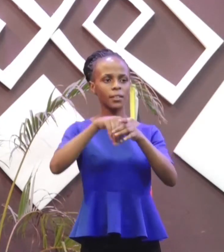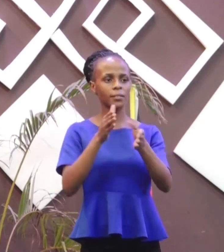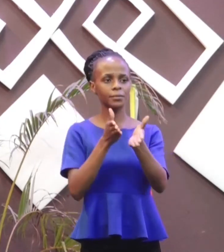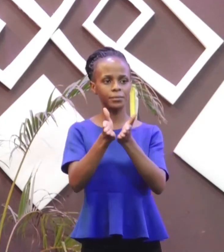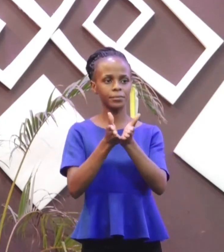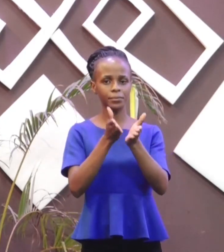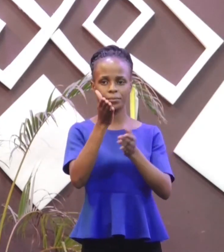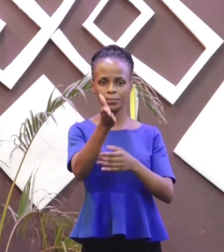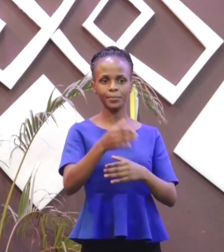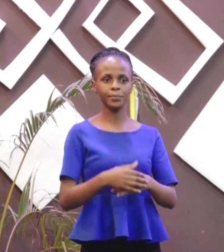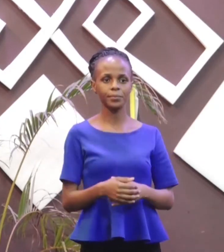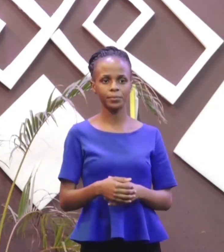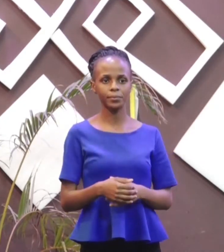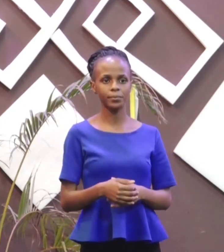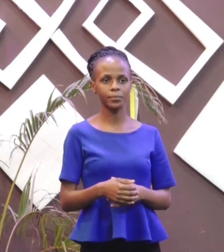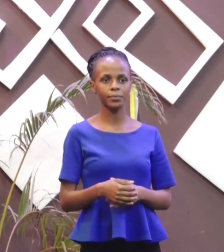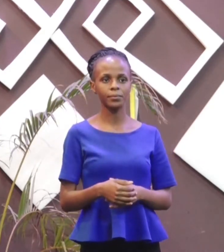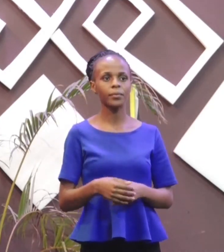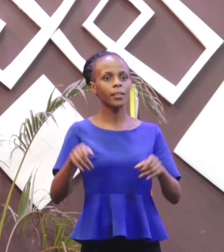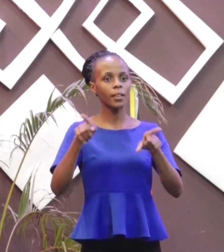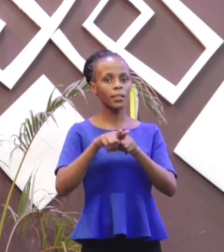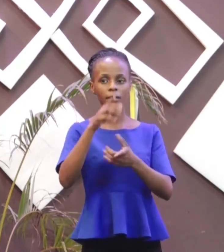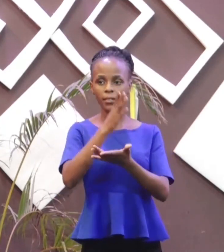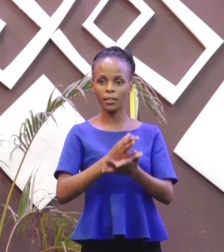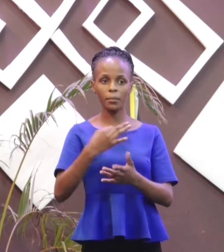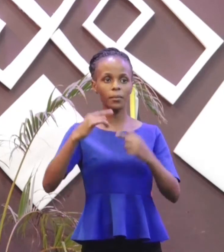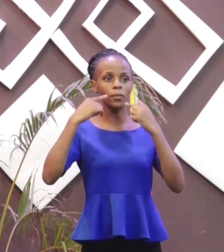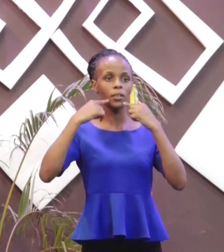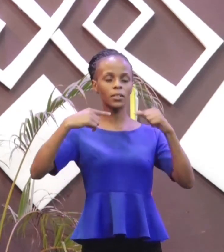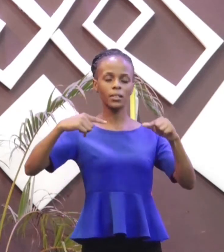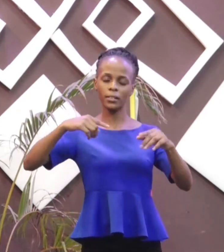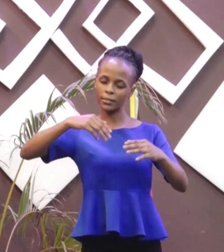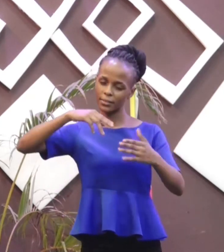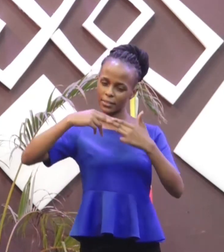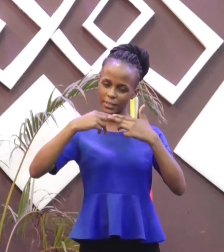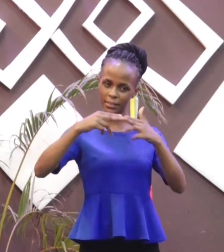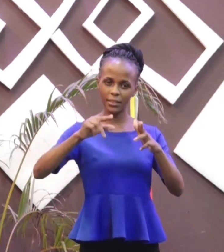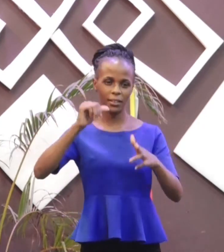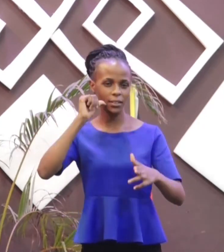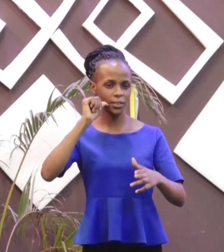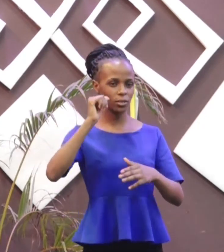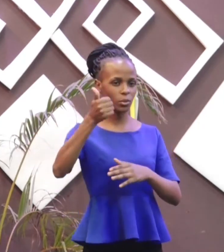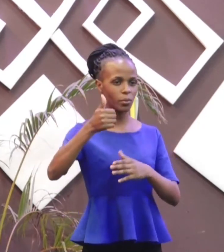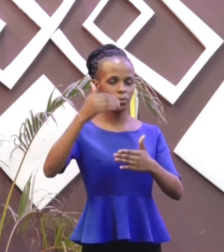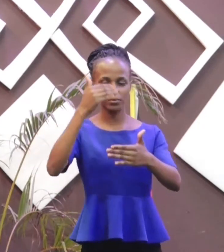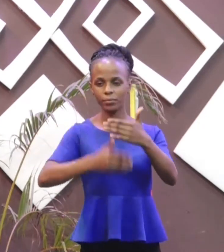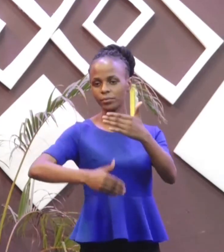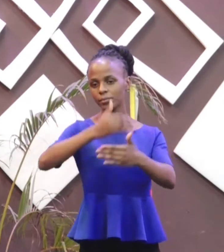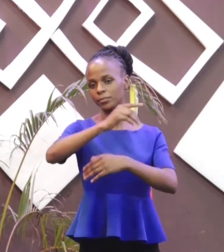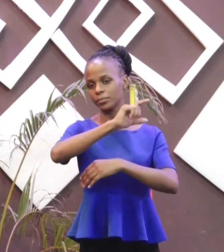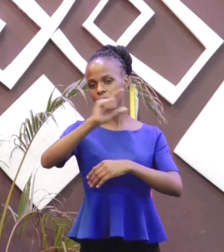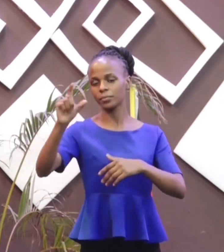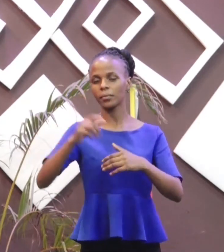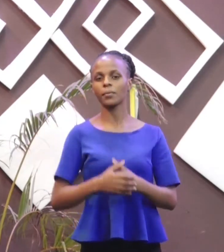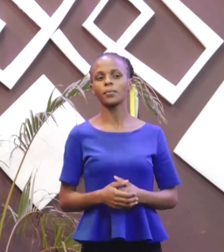few announcements even in this service. Nechimu kumirango, we can turn the kencha. And one of the announcements is that the